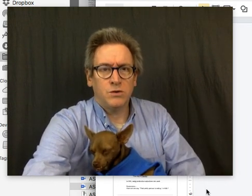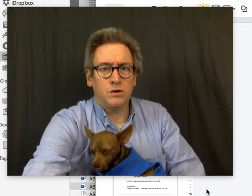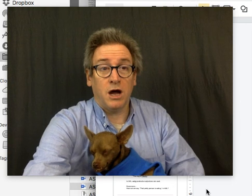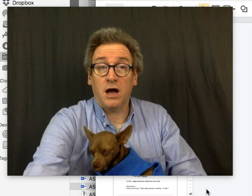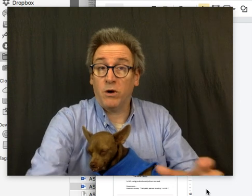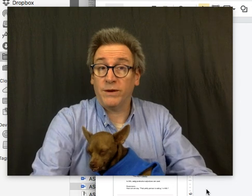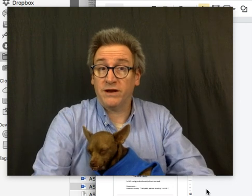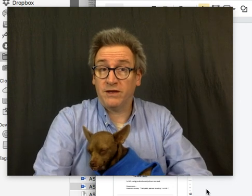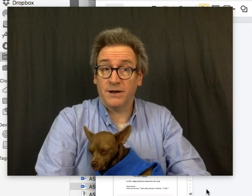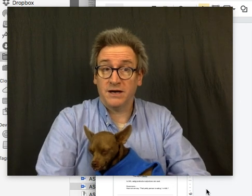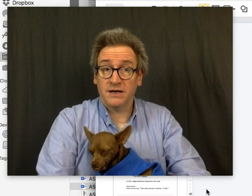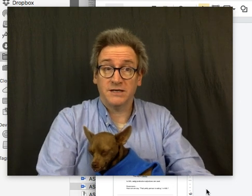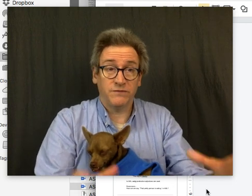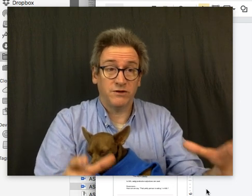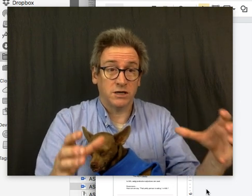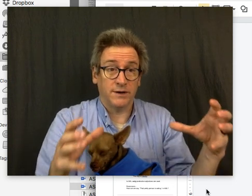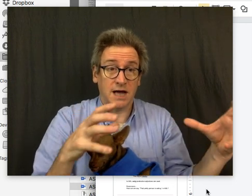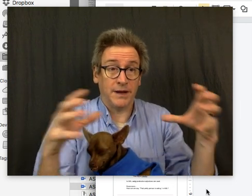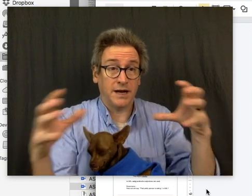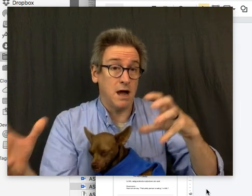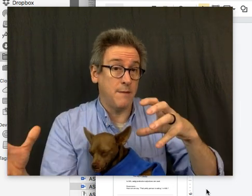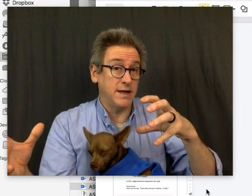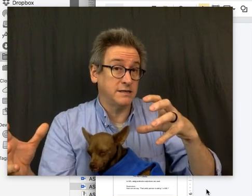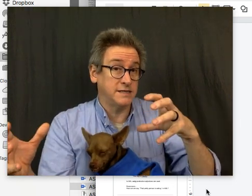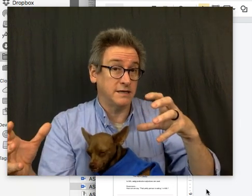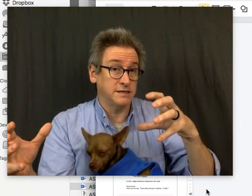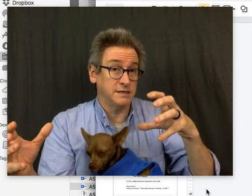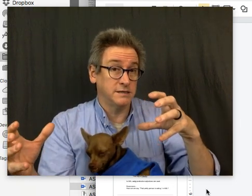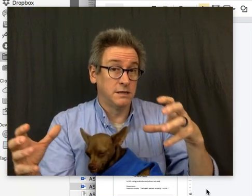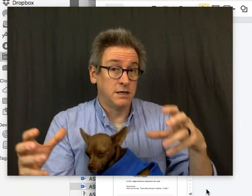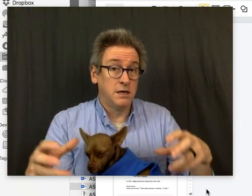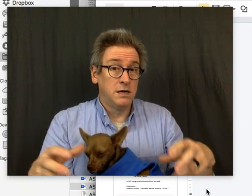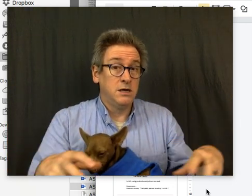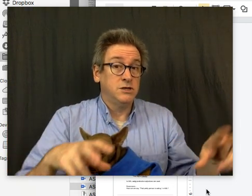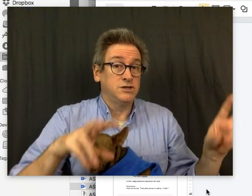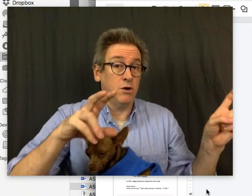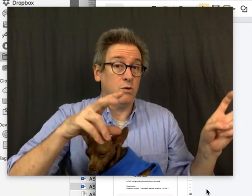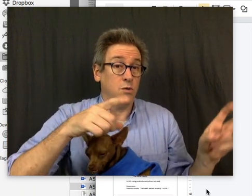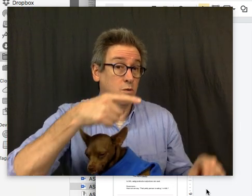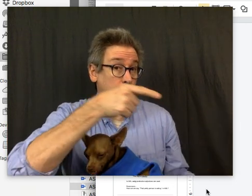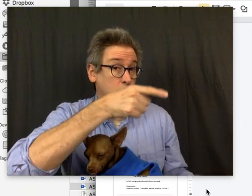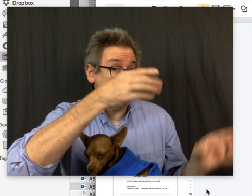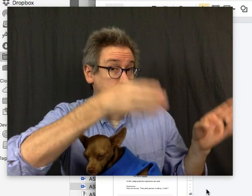So one way to think about it is we've talked about topic comment sentences. So